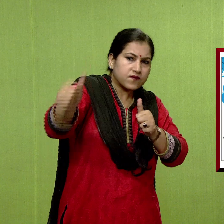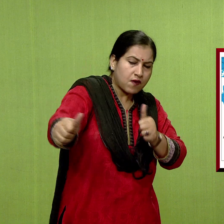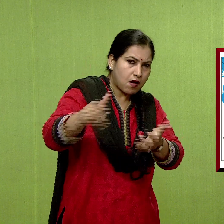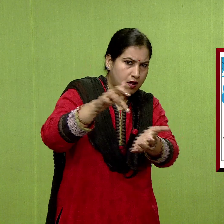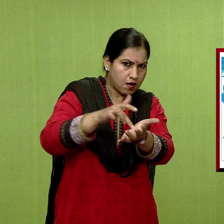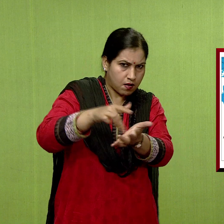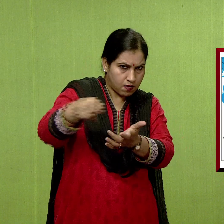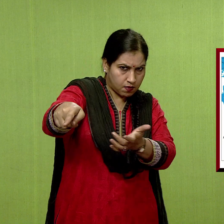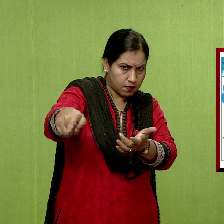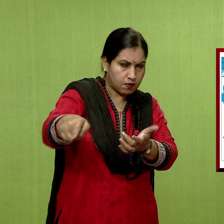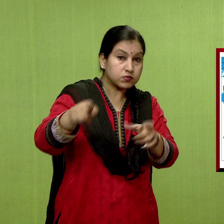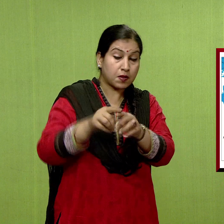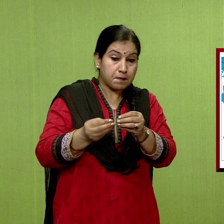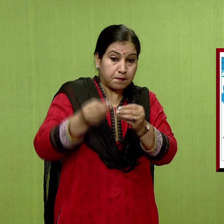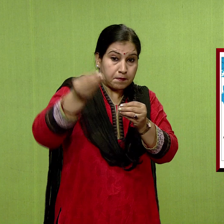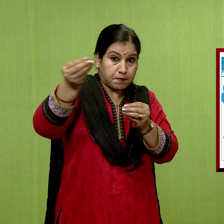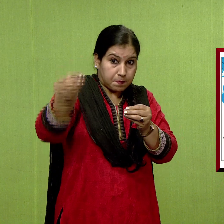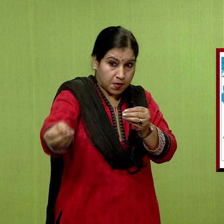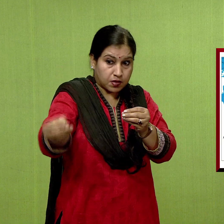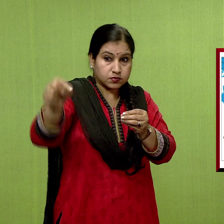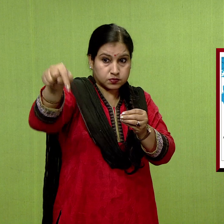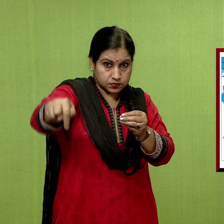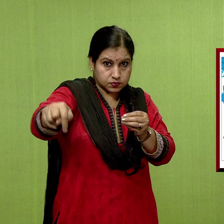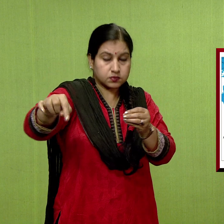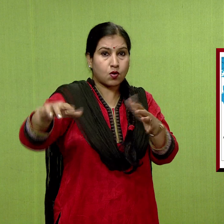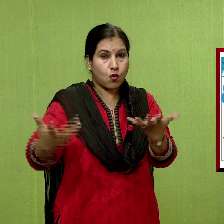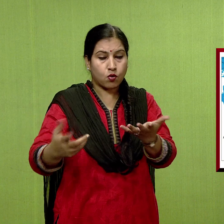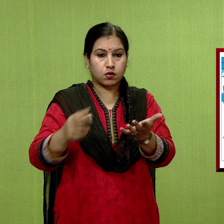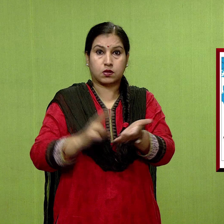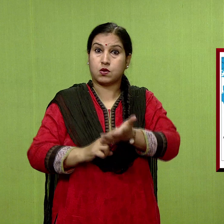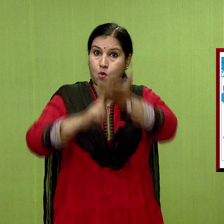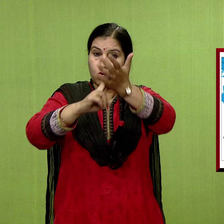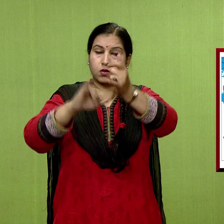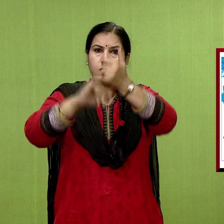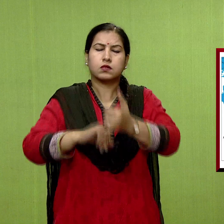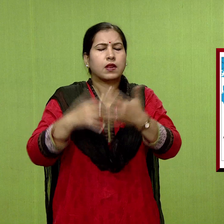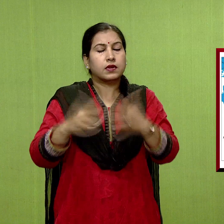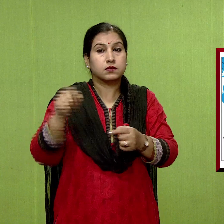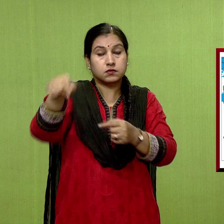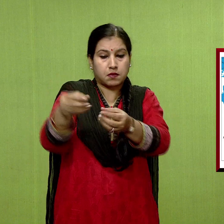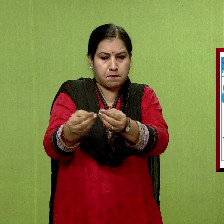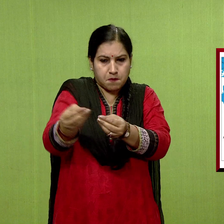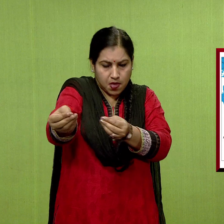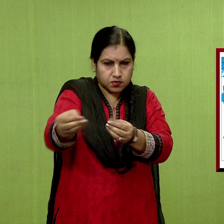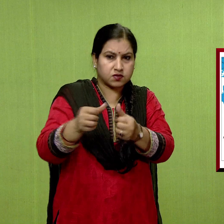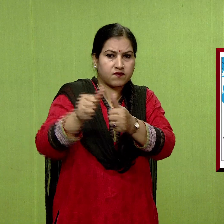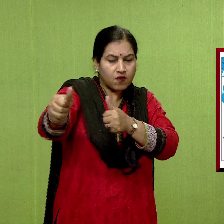place or it is farther from some place. So this way we can understand the relative location of